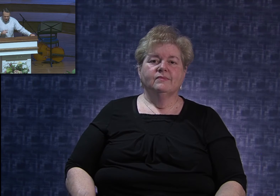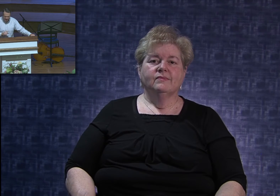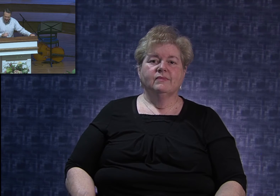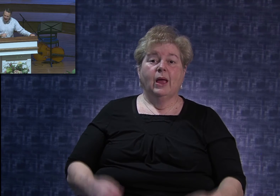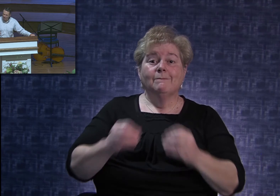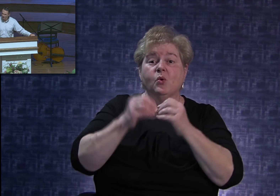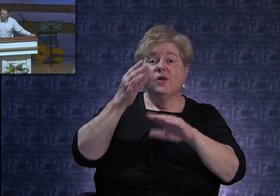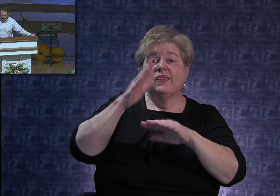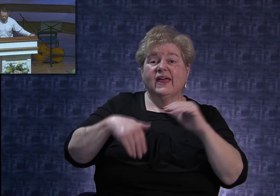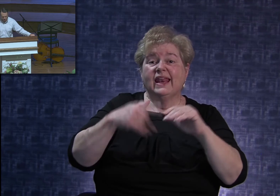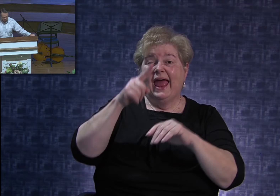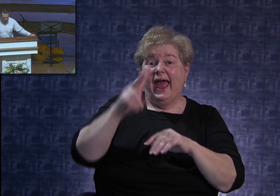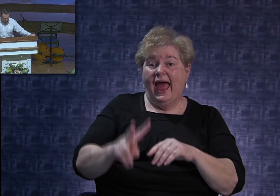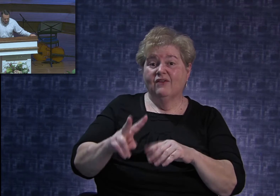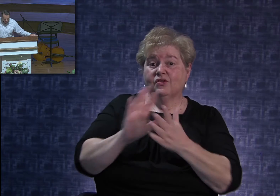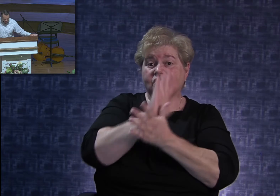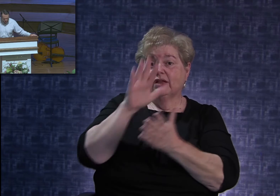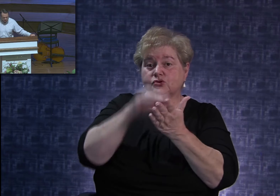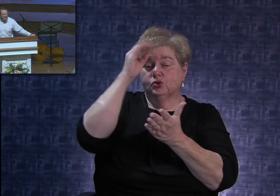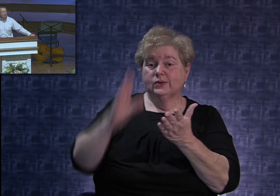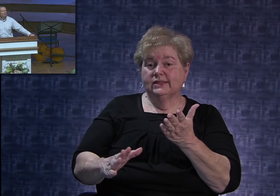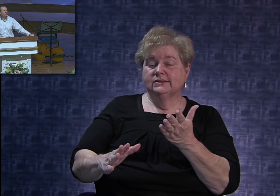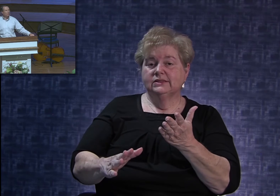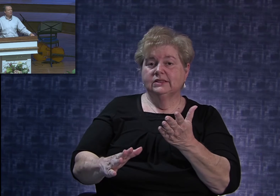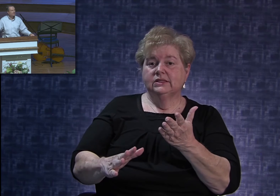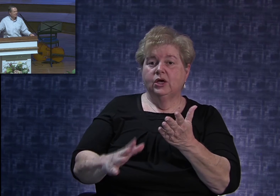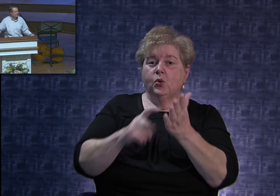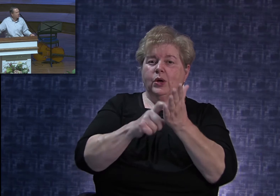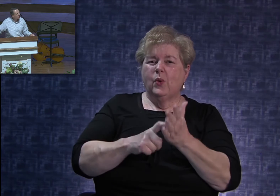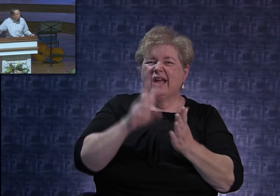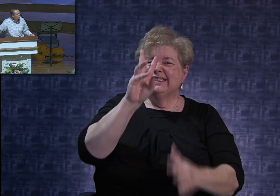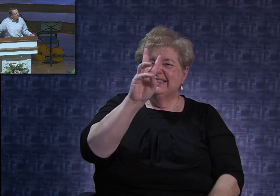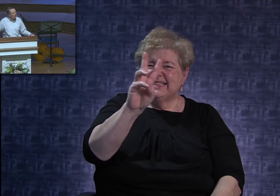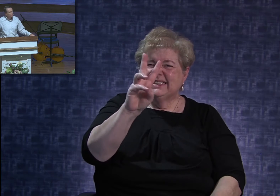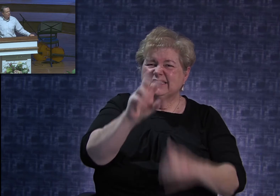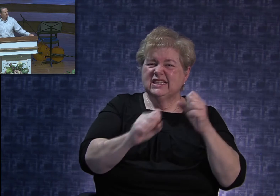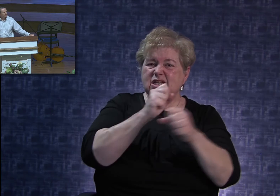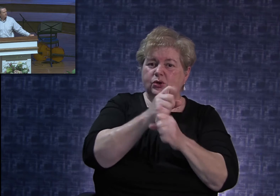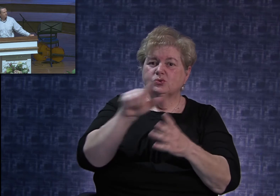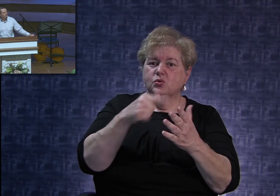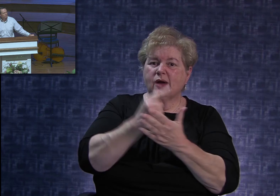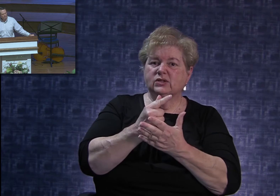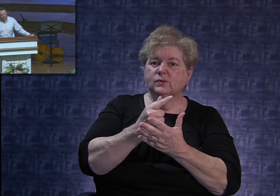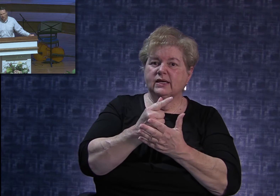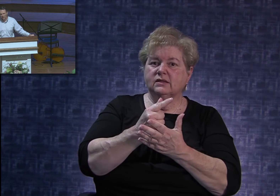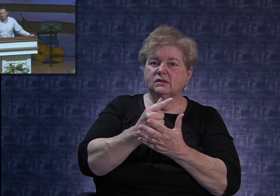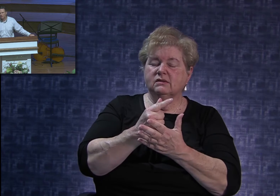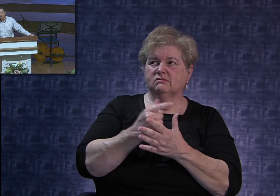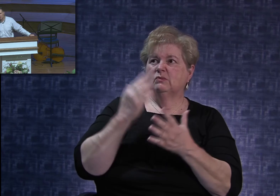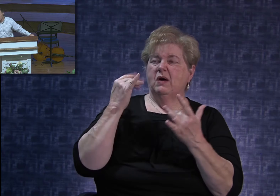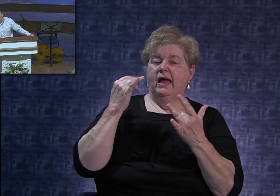More than half of college students take more than 6 years to graduate.